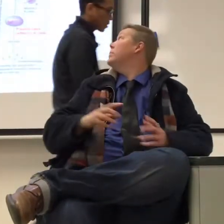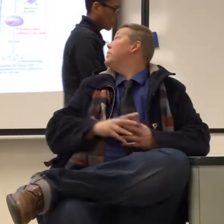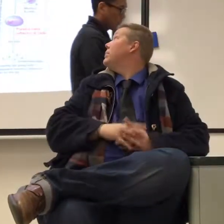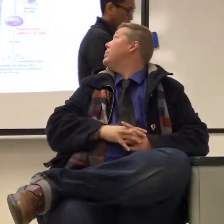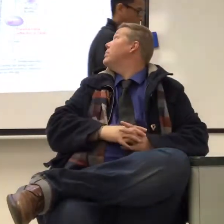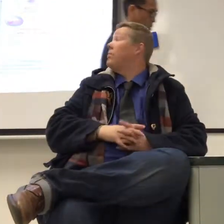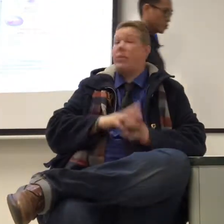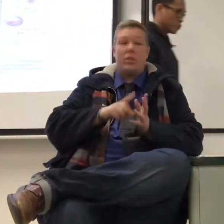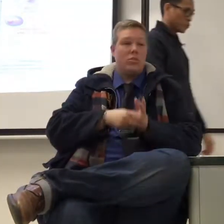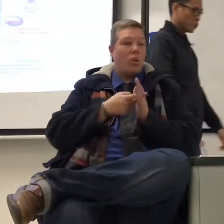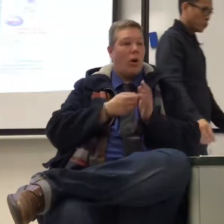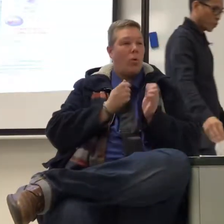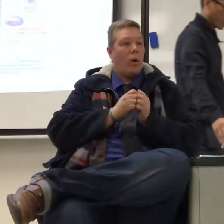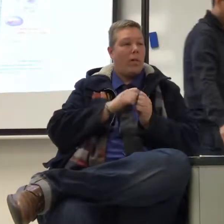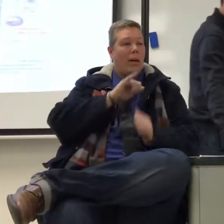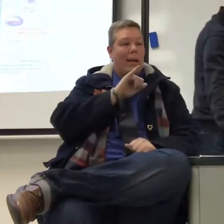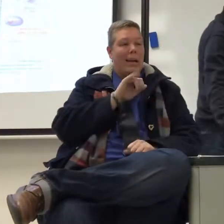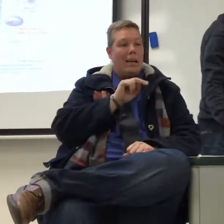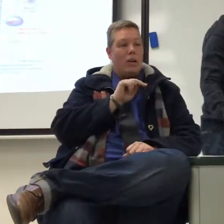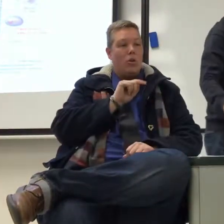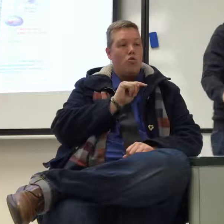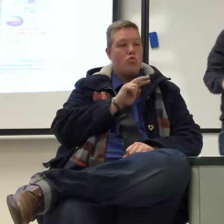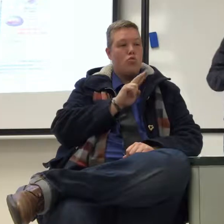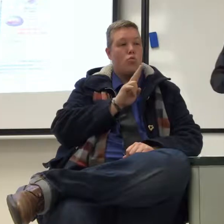they start with the intruder.